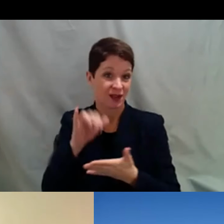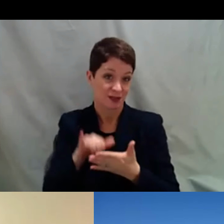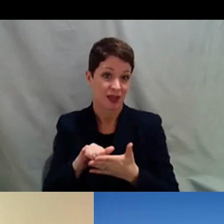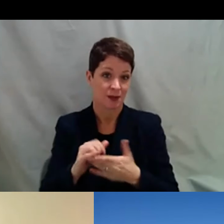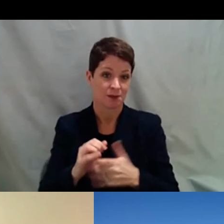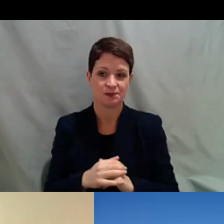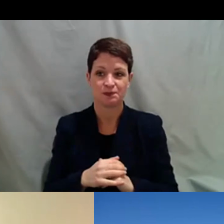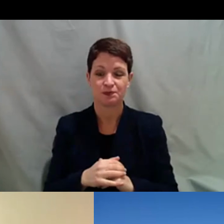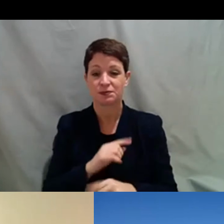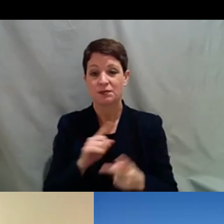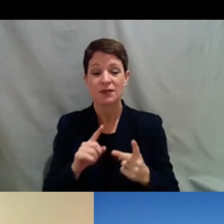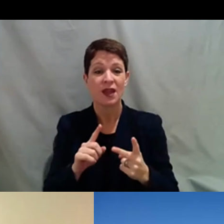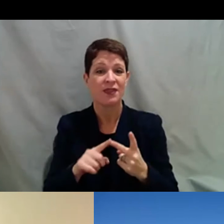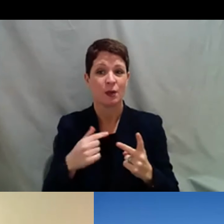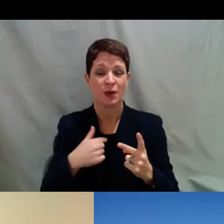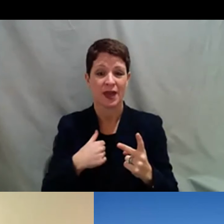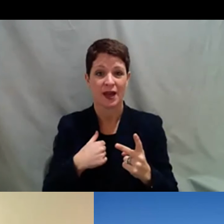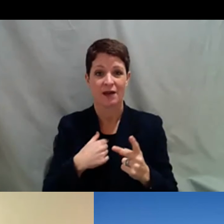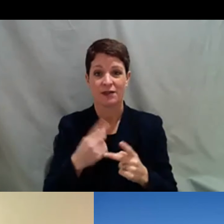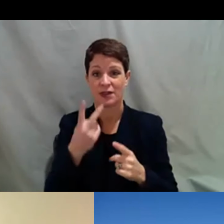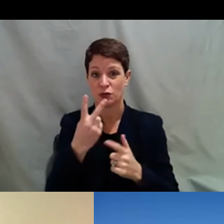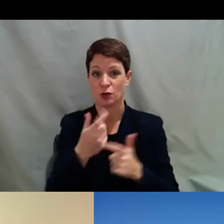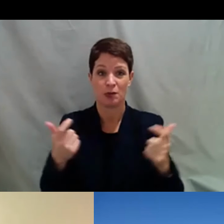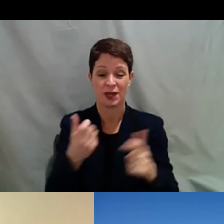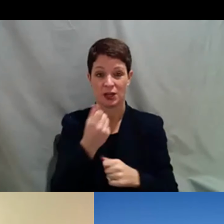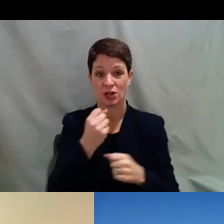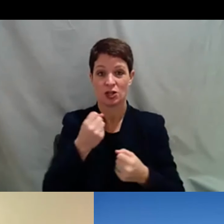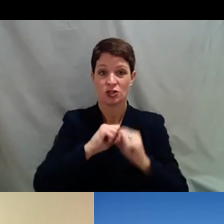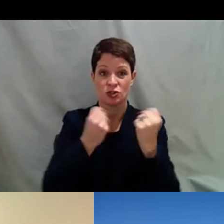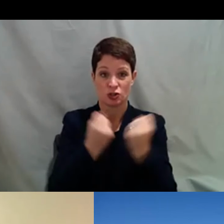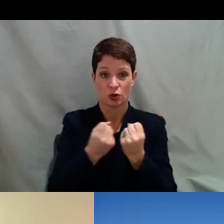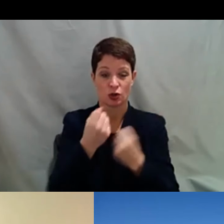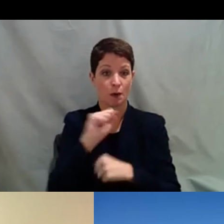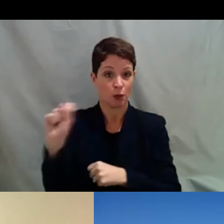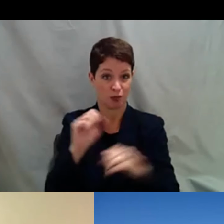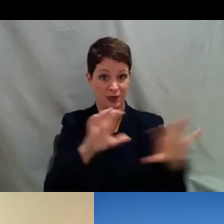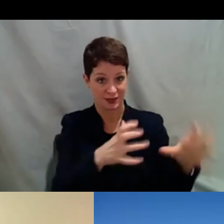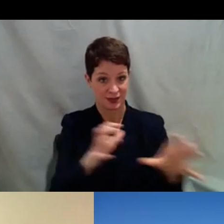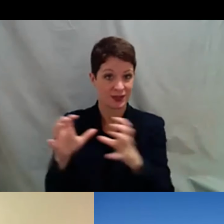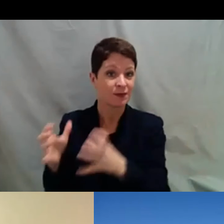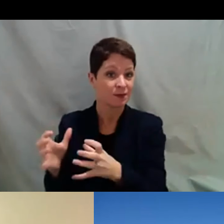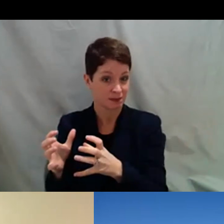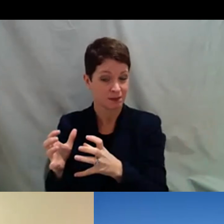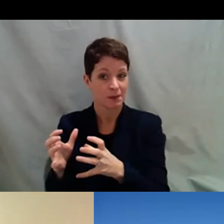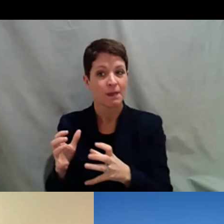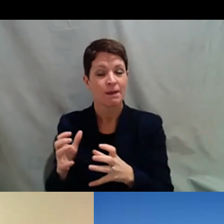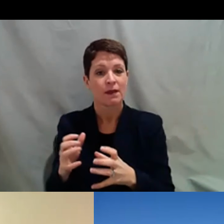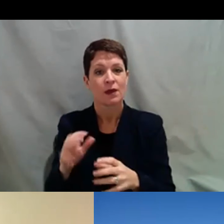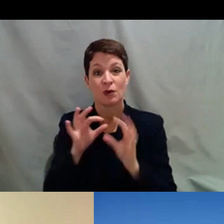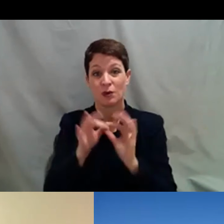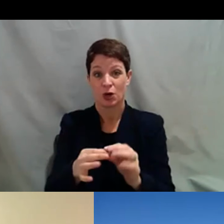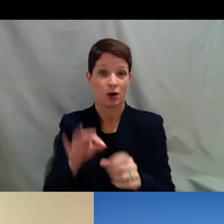And then we had these big two social movements. A big part of it was with respect to